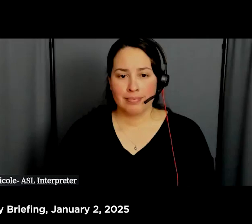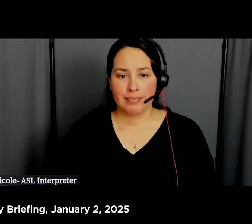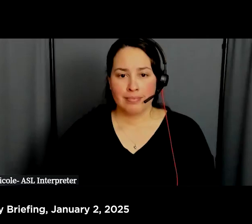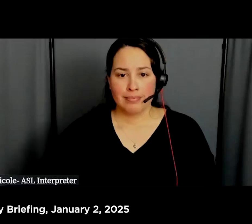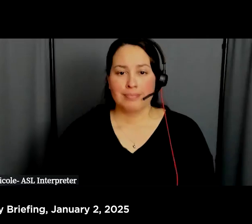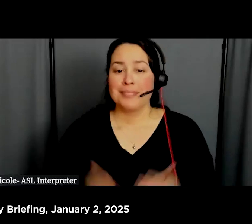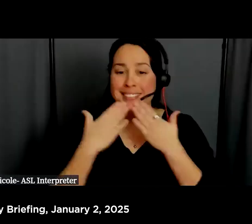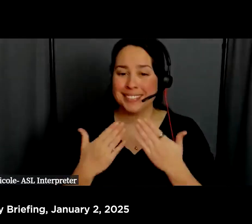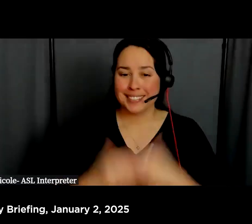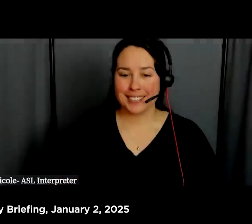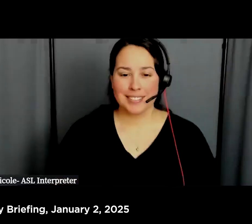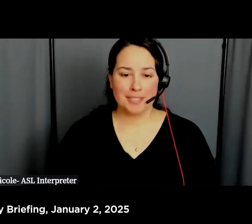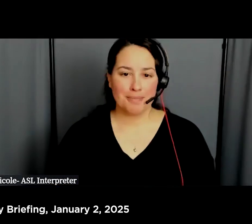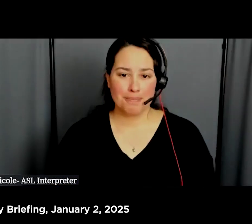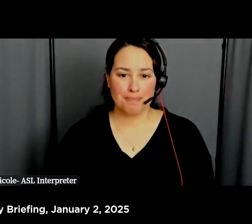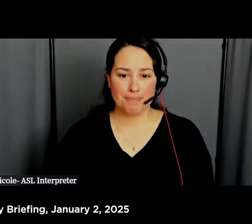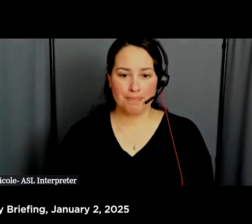Thank you.